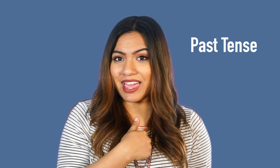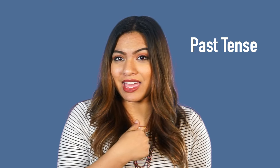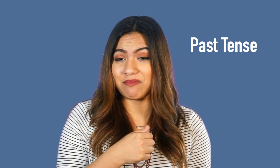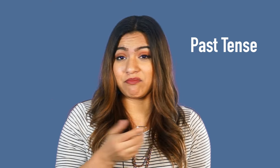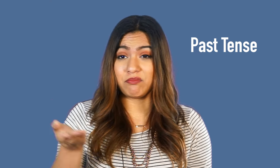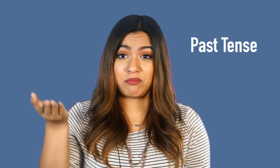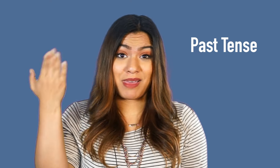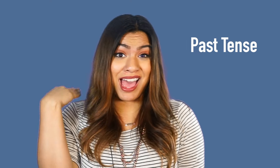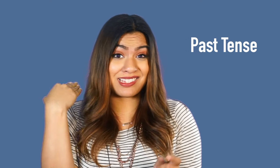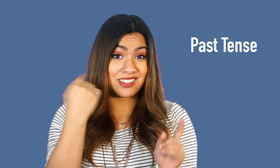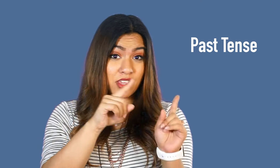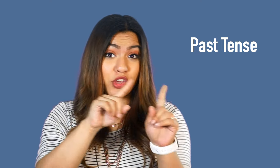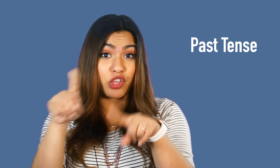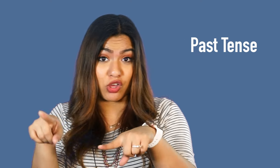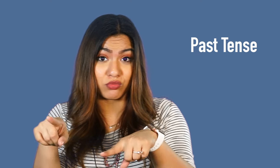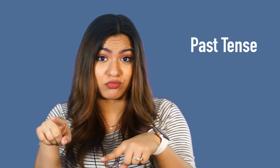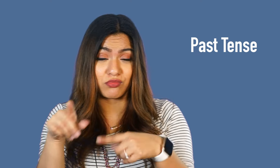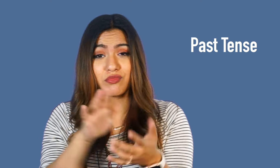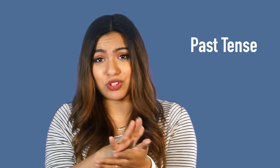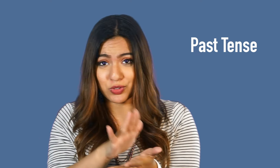I past go to school.